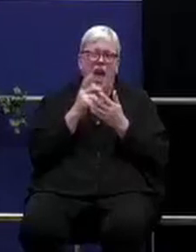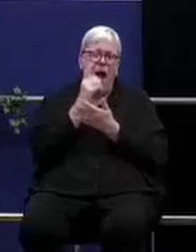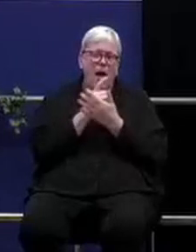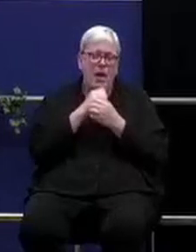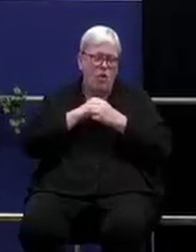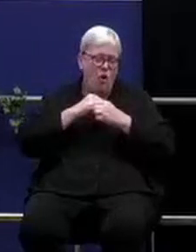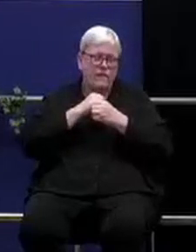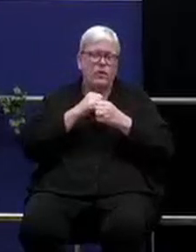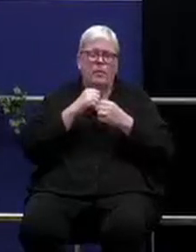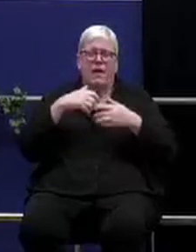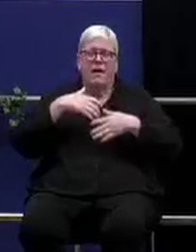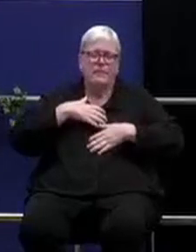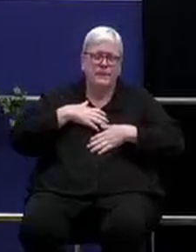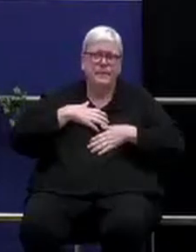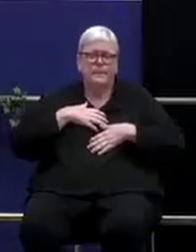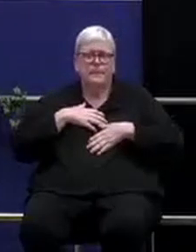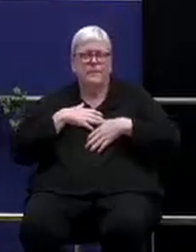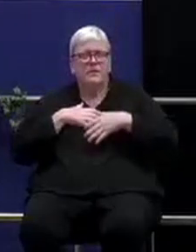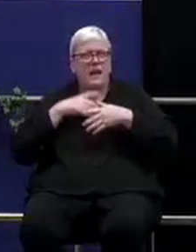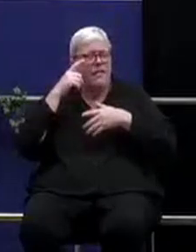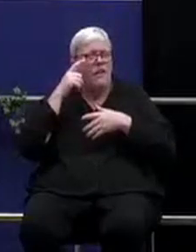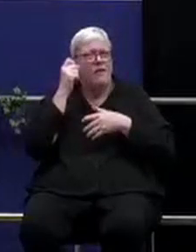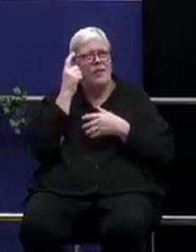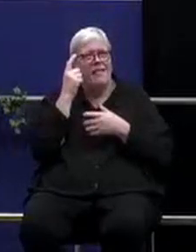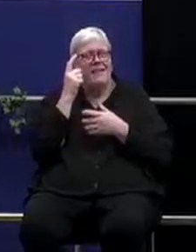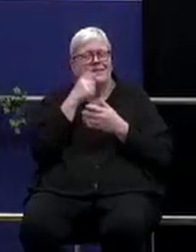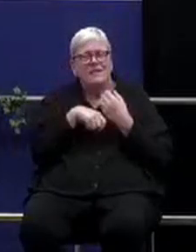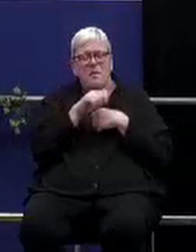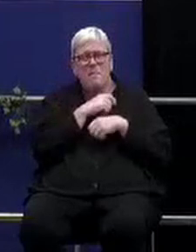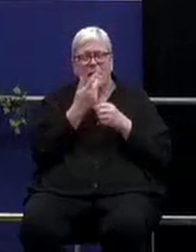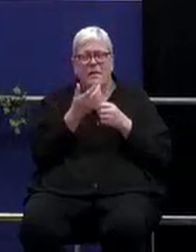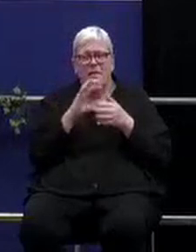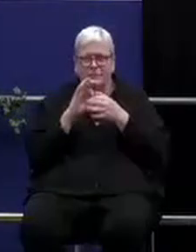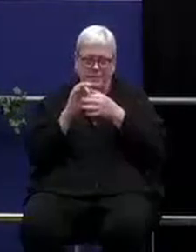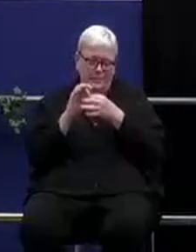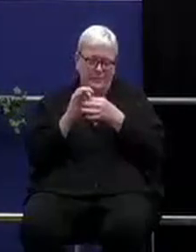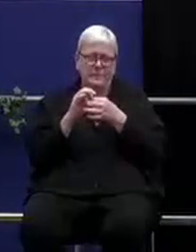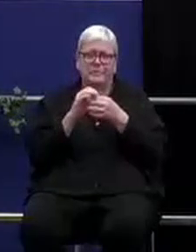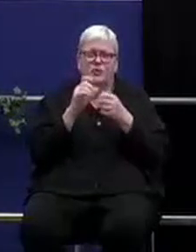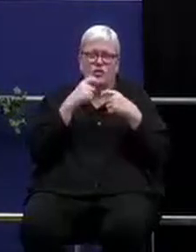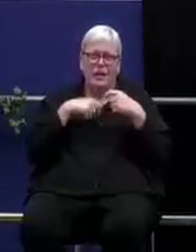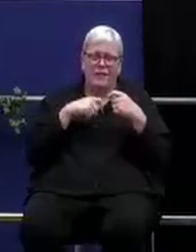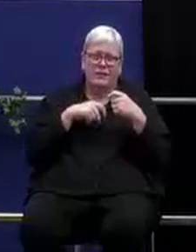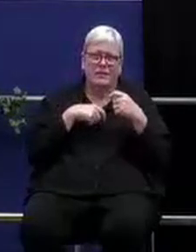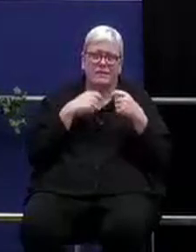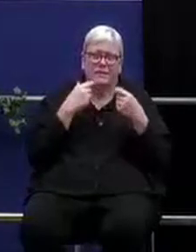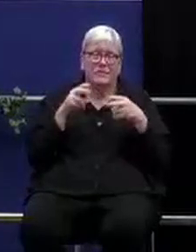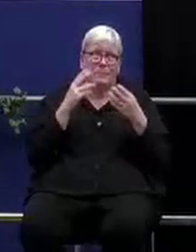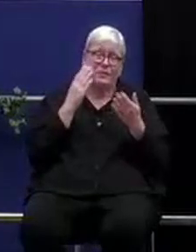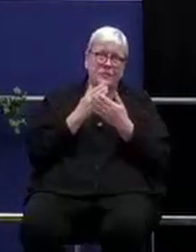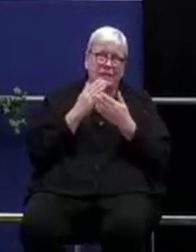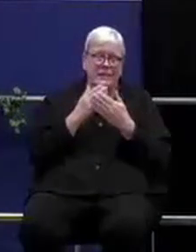my writing has no quotation marks, which I've realized since becoming a published author is quite controversial. Like, who knew? Some people really get it, some